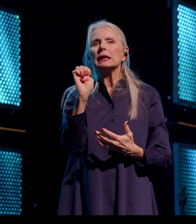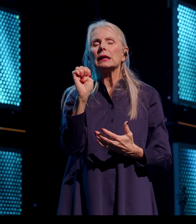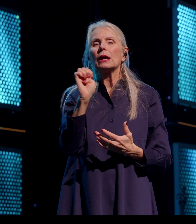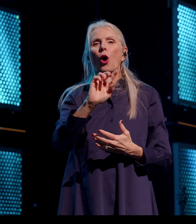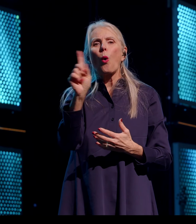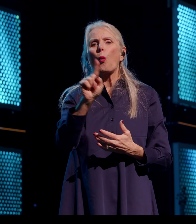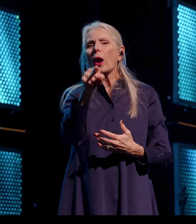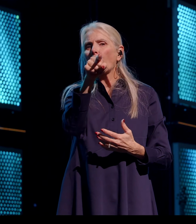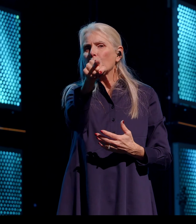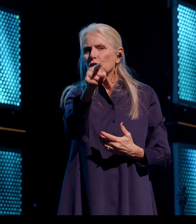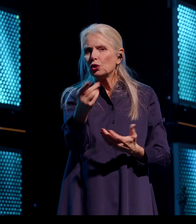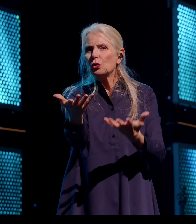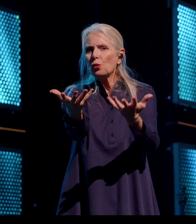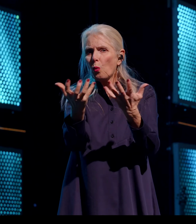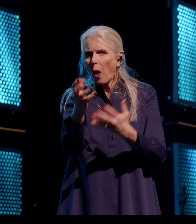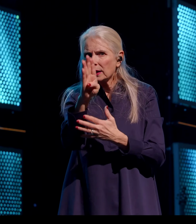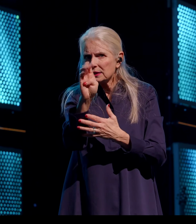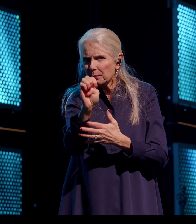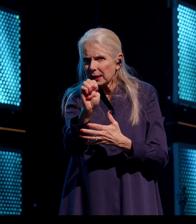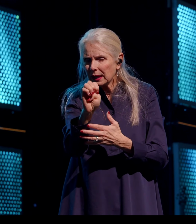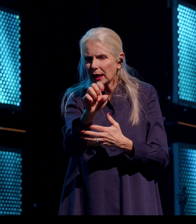where you want to be in